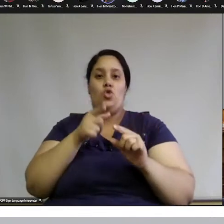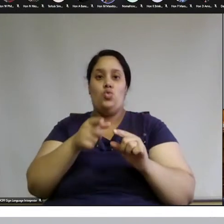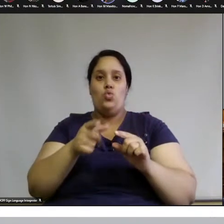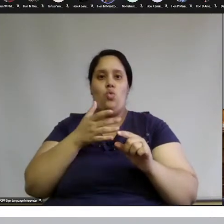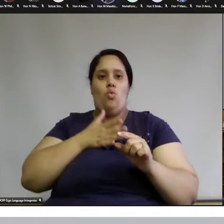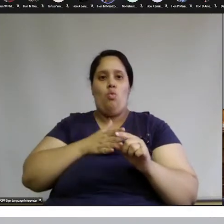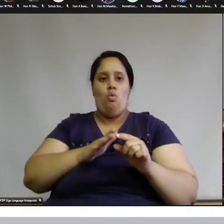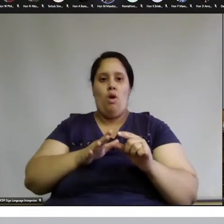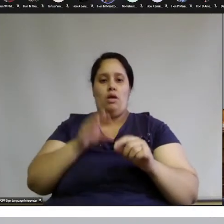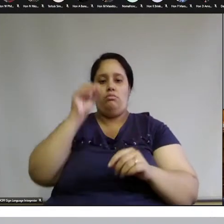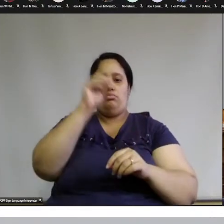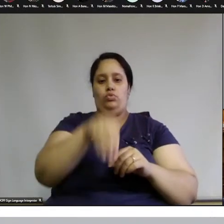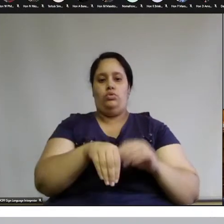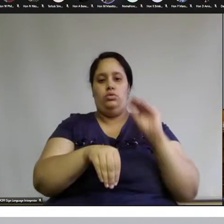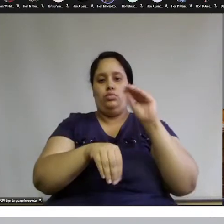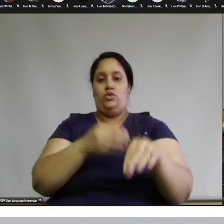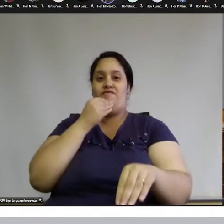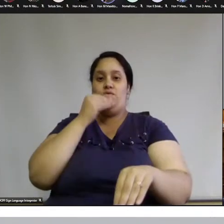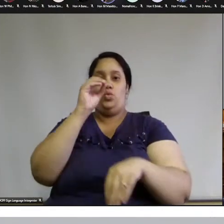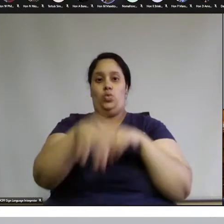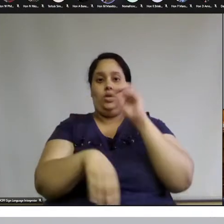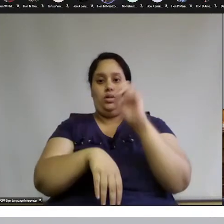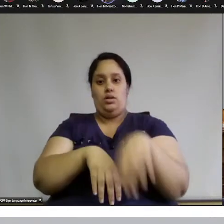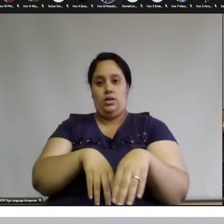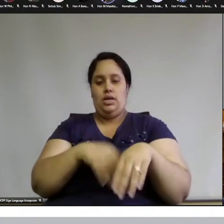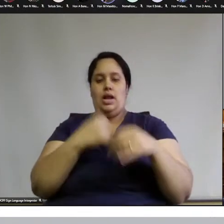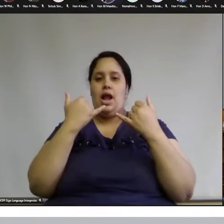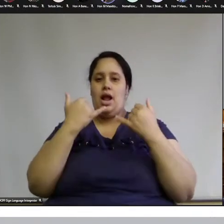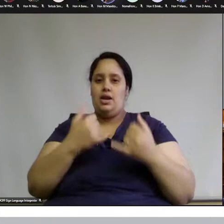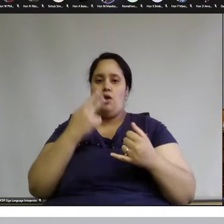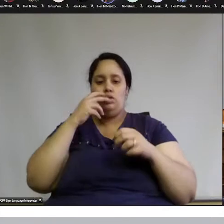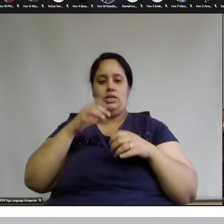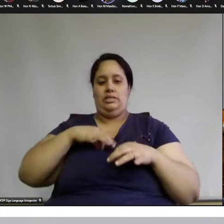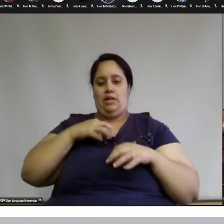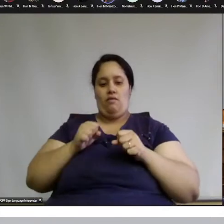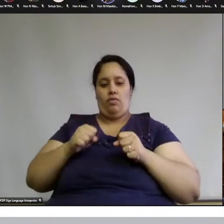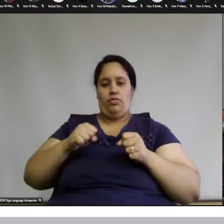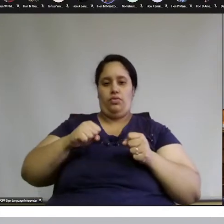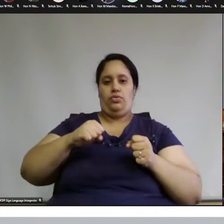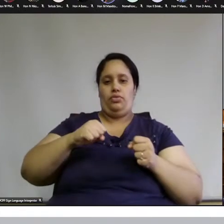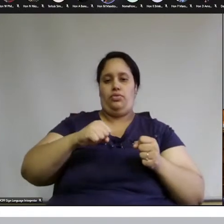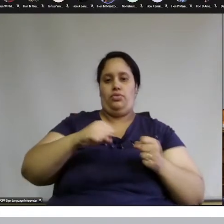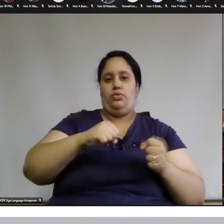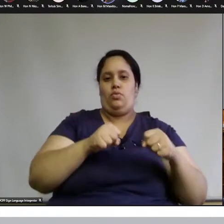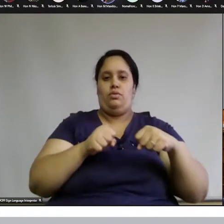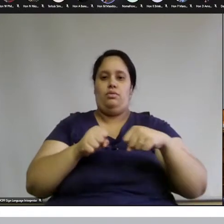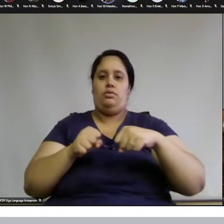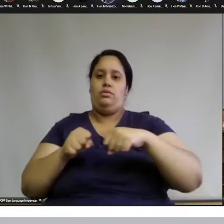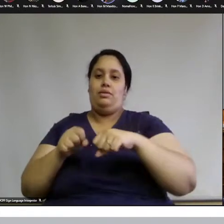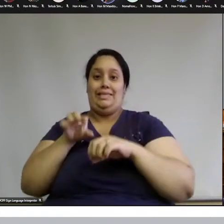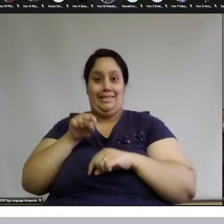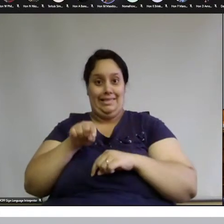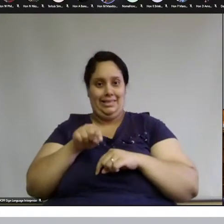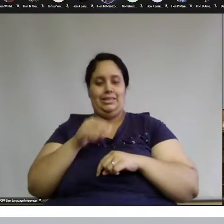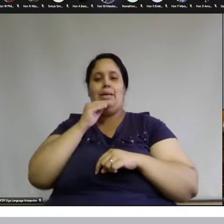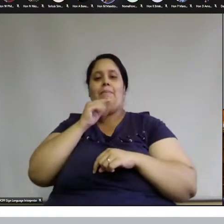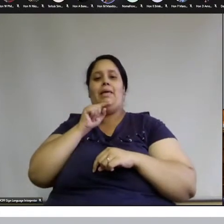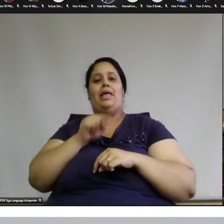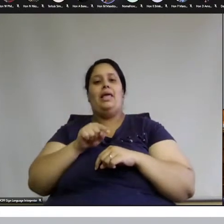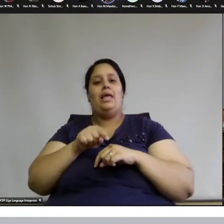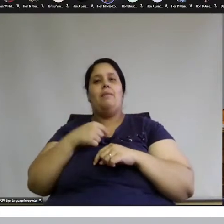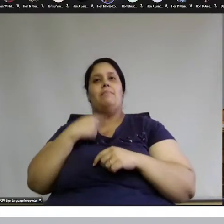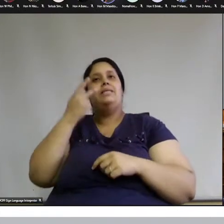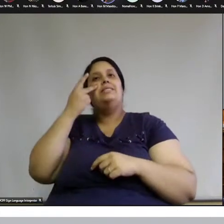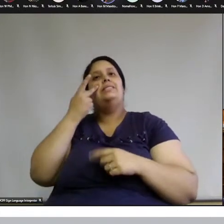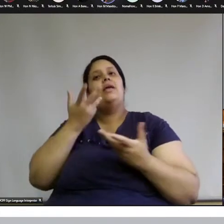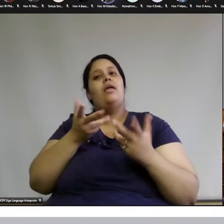in the grocery, you'll see it now turning right or left. And then that is what I see, what I've